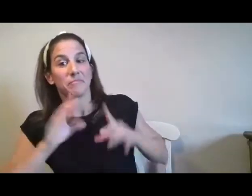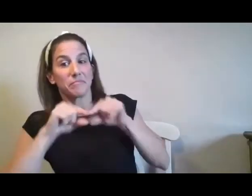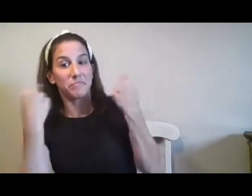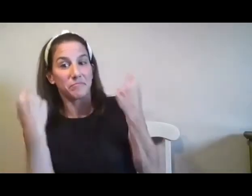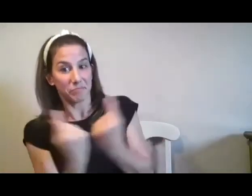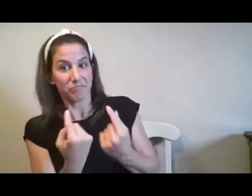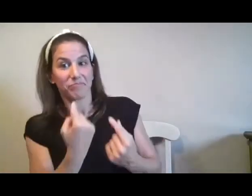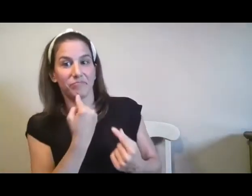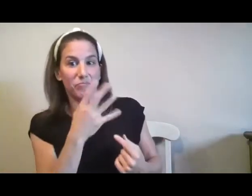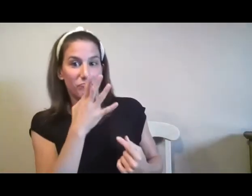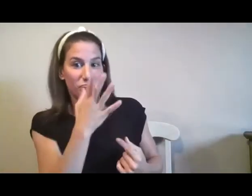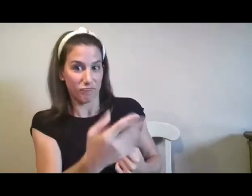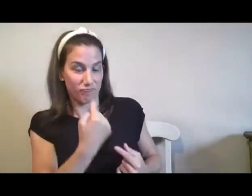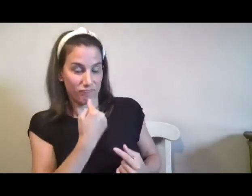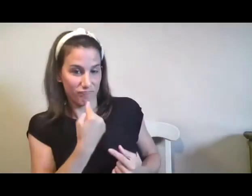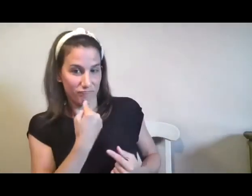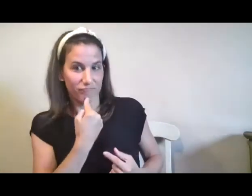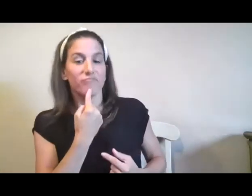Gram.